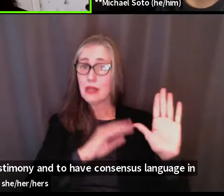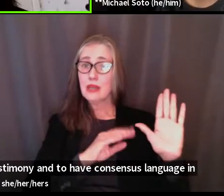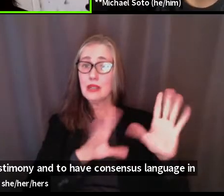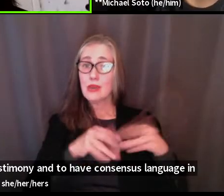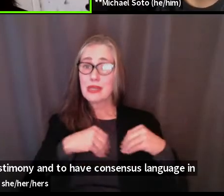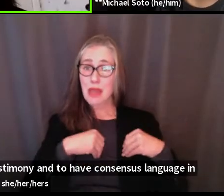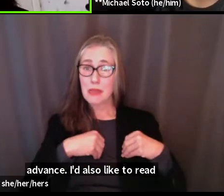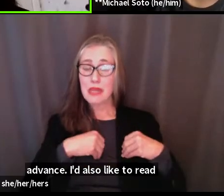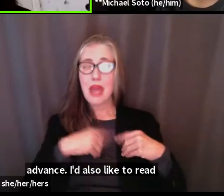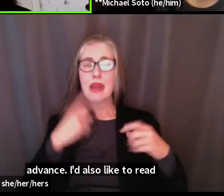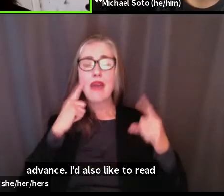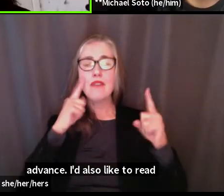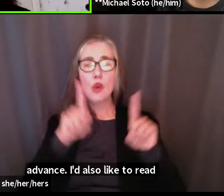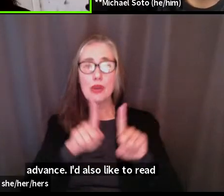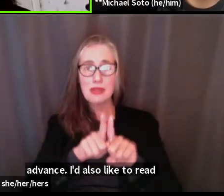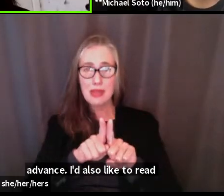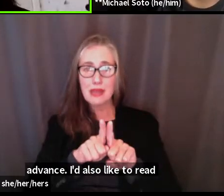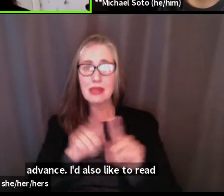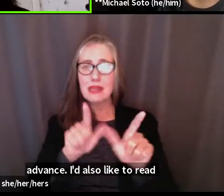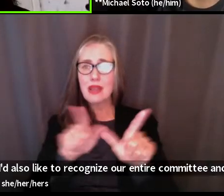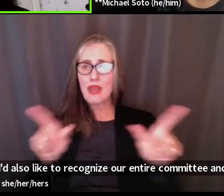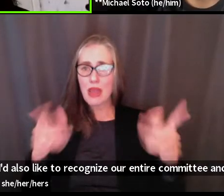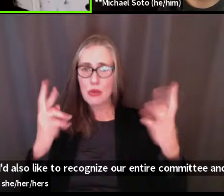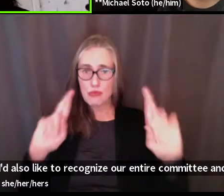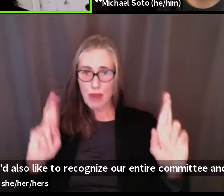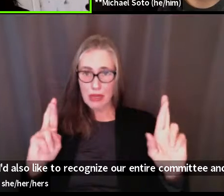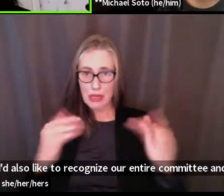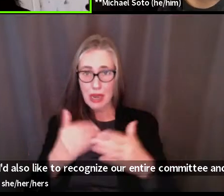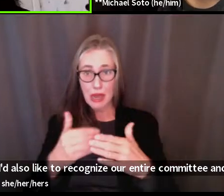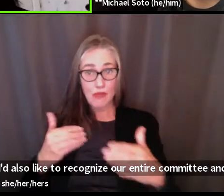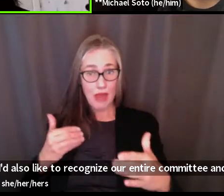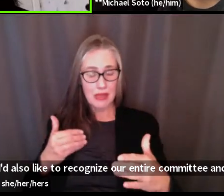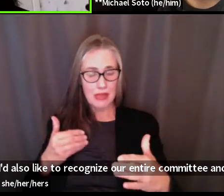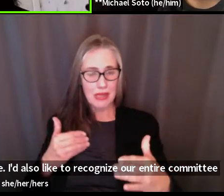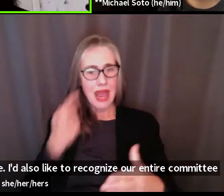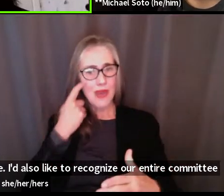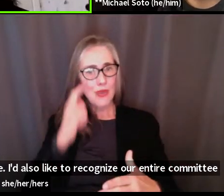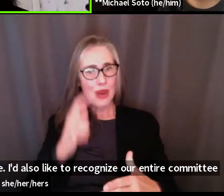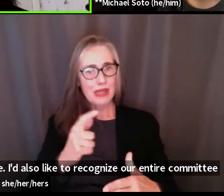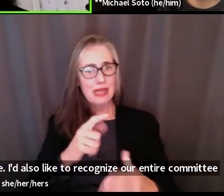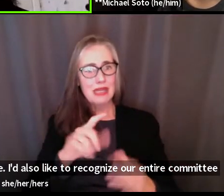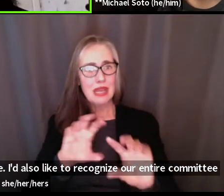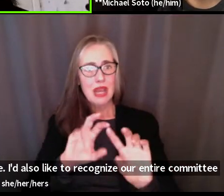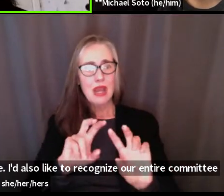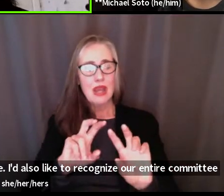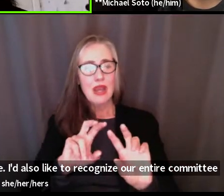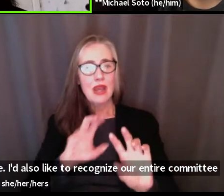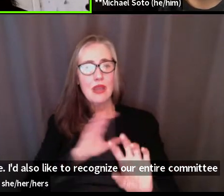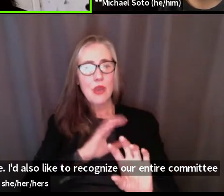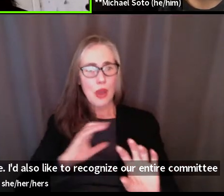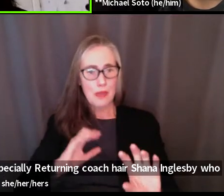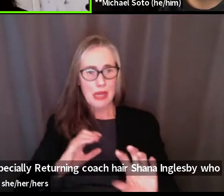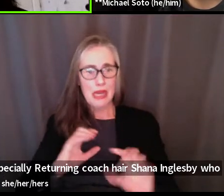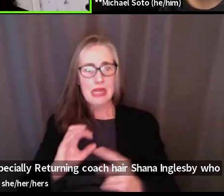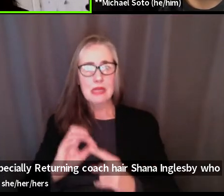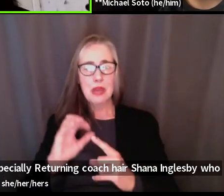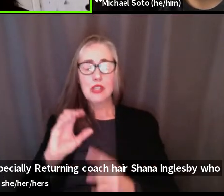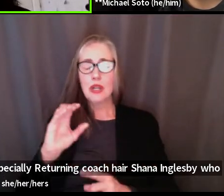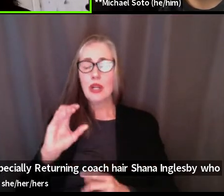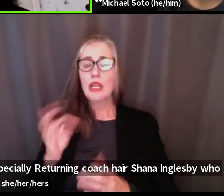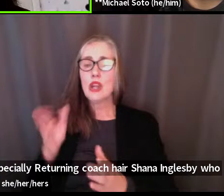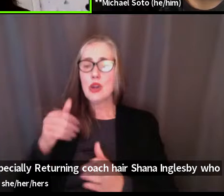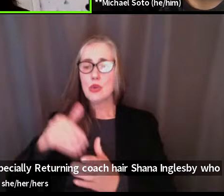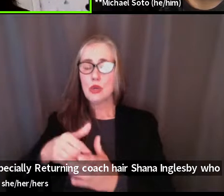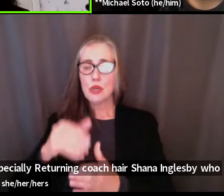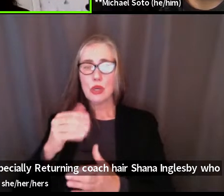recognize our entire committee and especially returning co-chair Shauna Inglesby, who helped with the executive